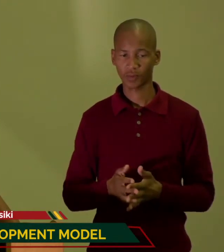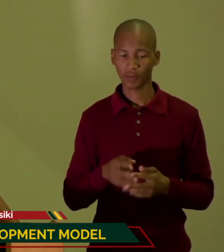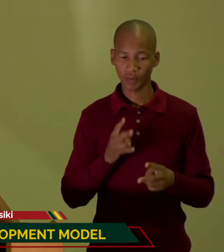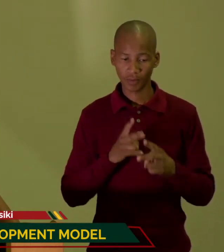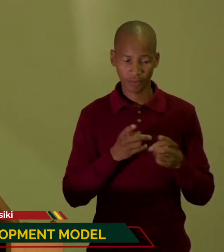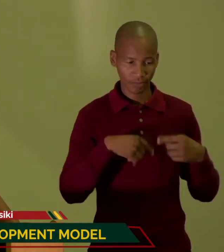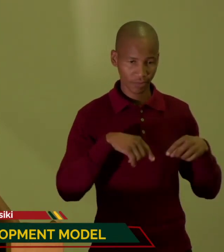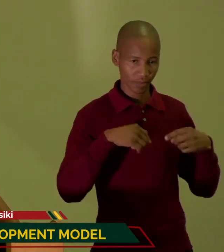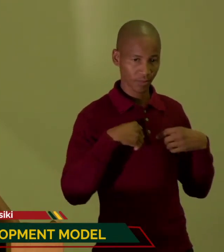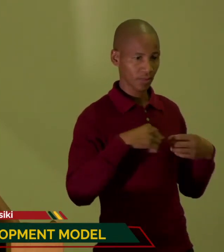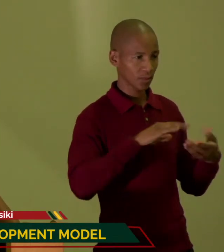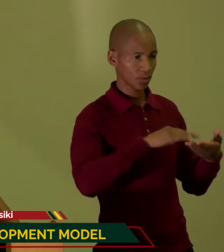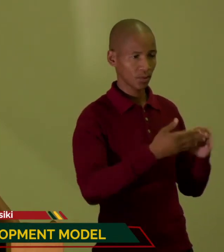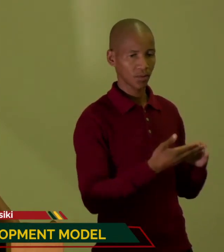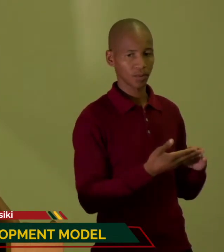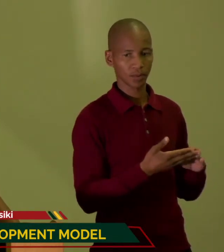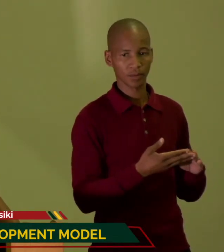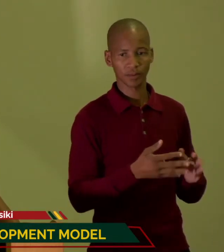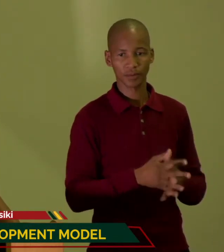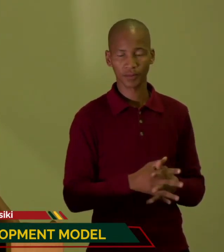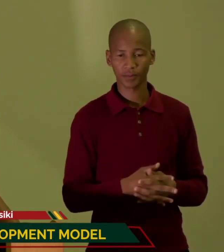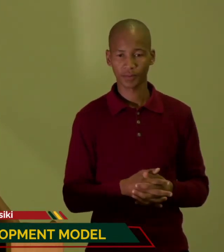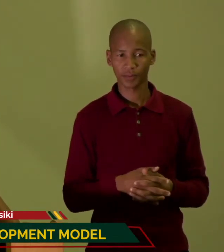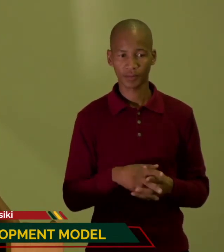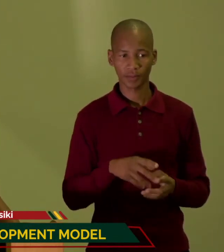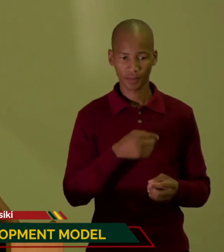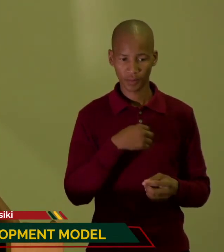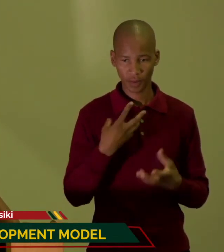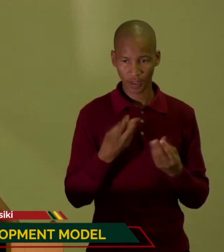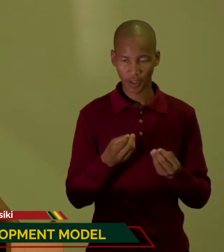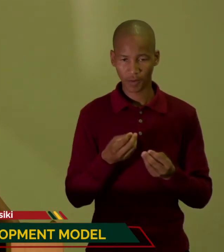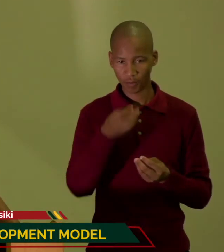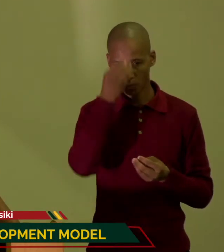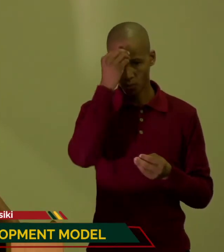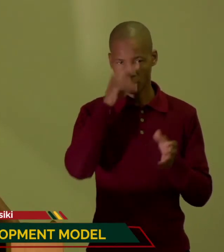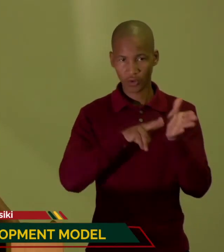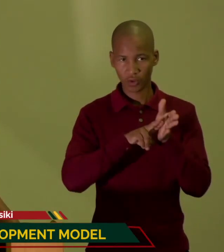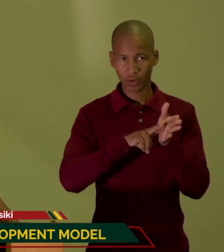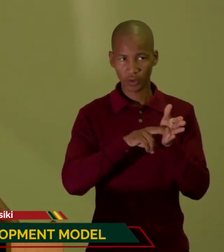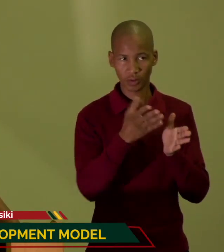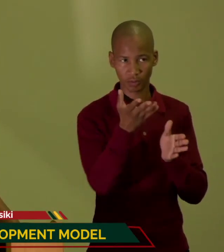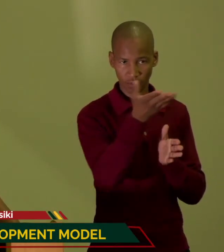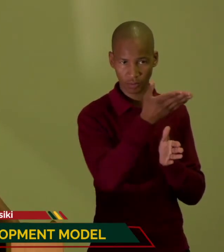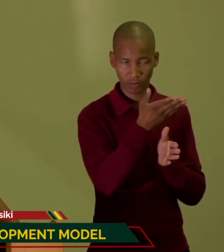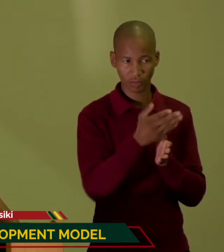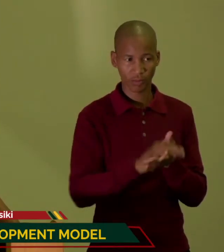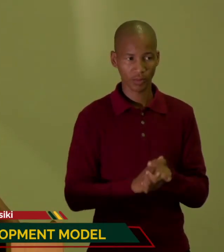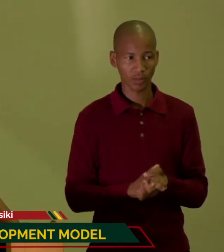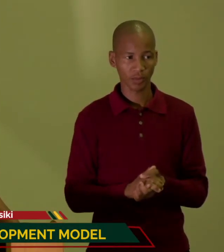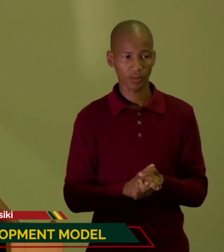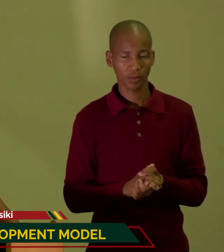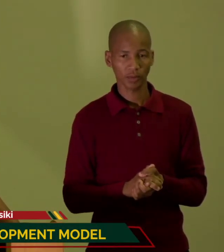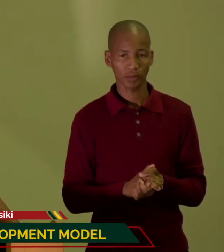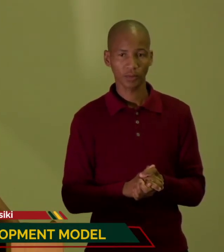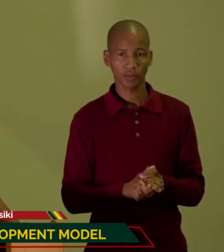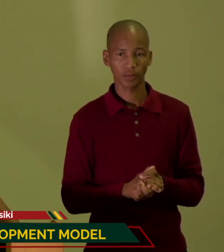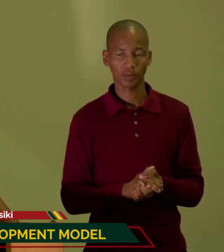at large. We have a police station in the area, Deputy President, which